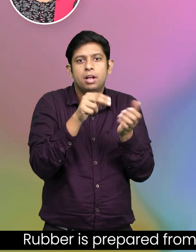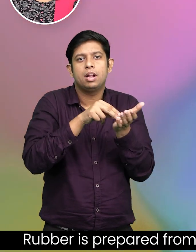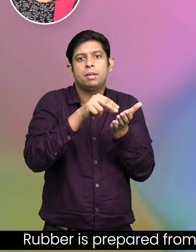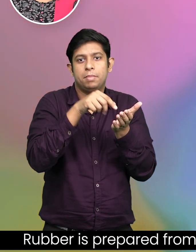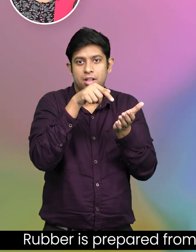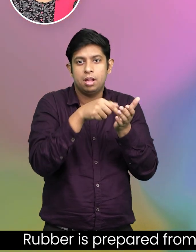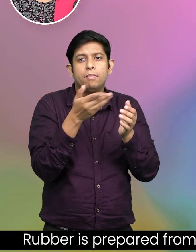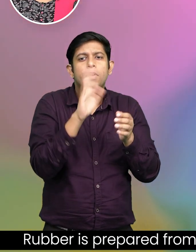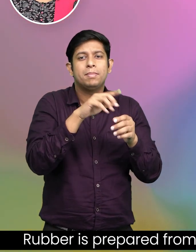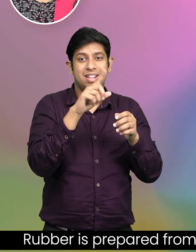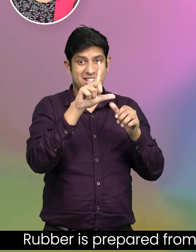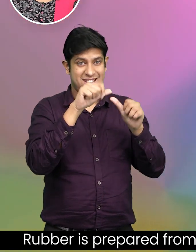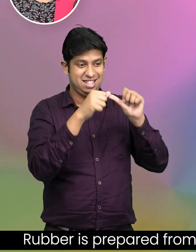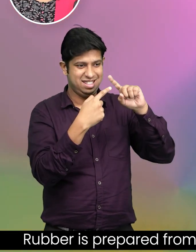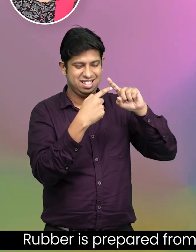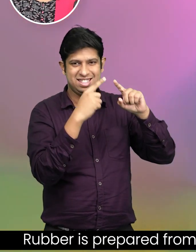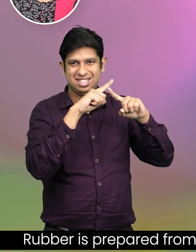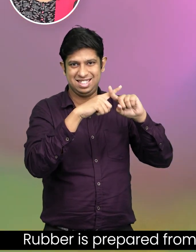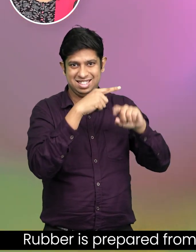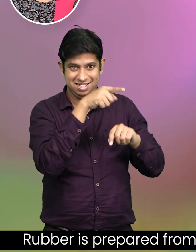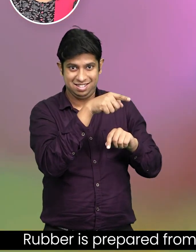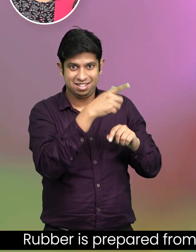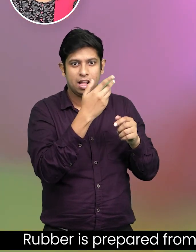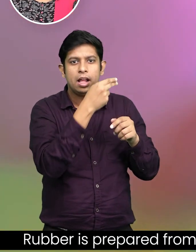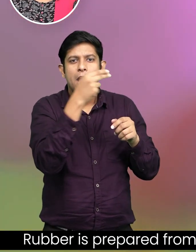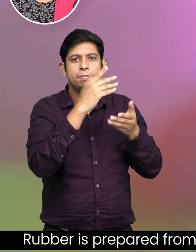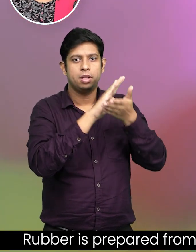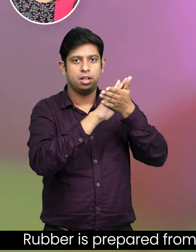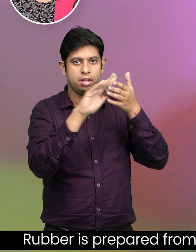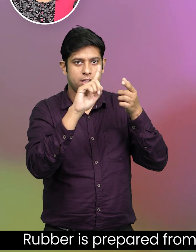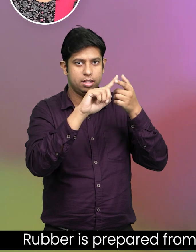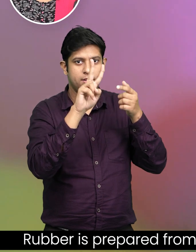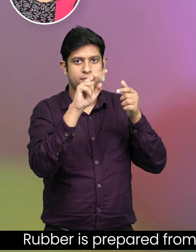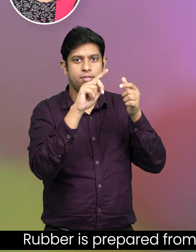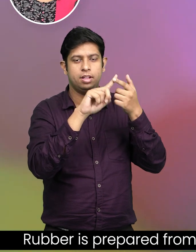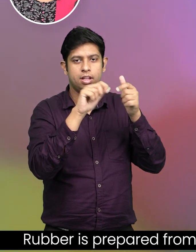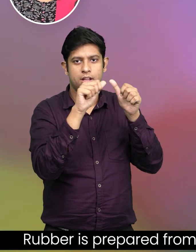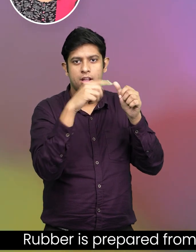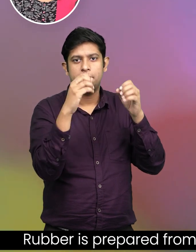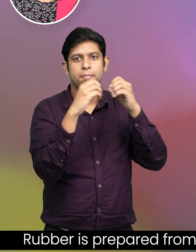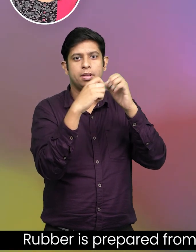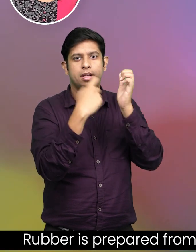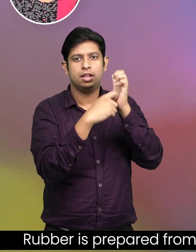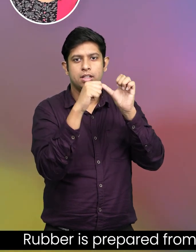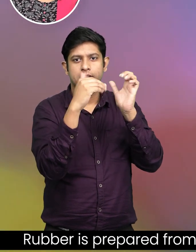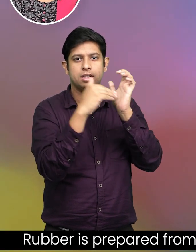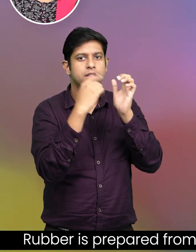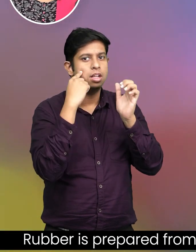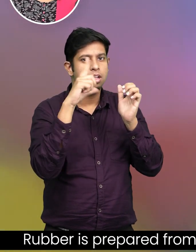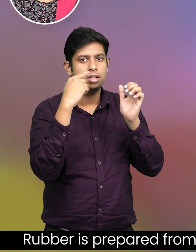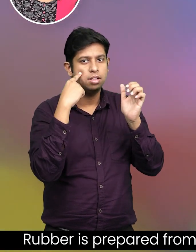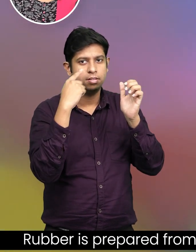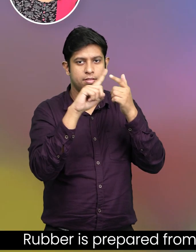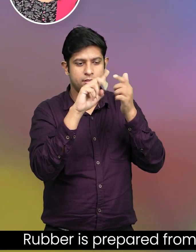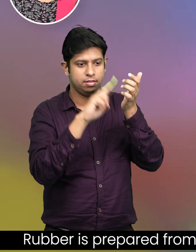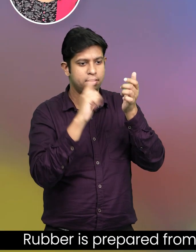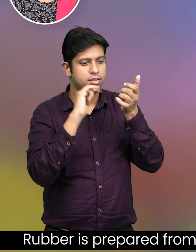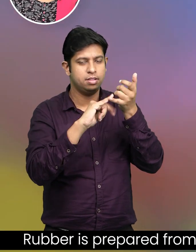from the latex of Hevea braziliensis rubber plant.